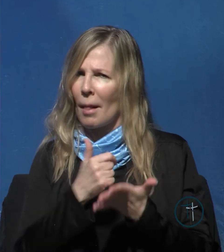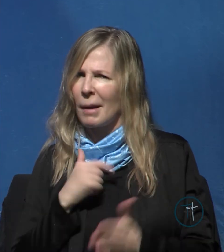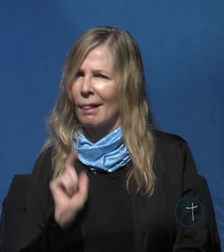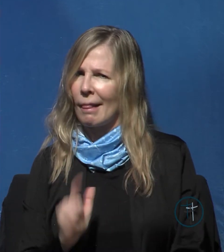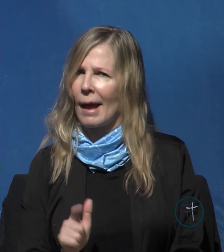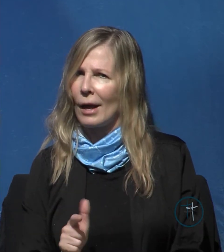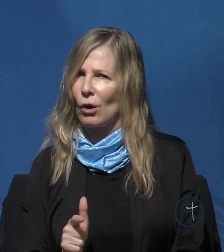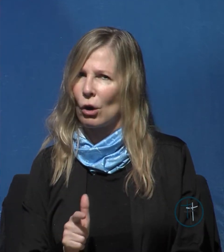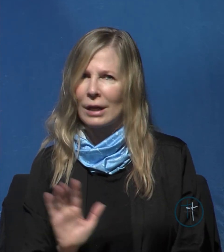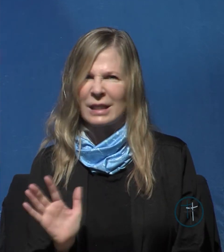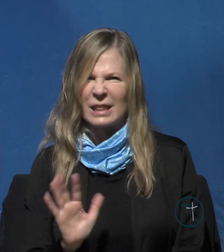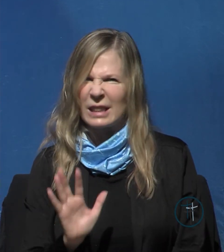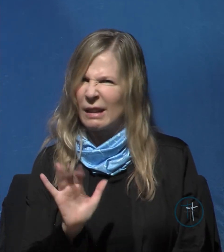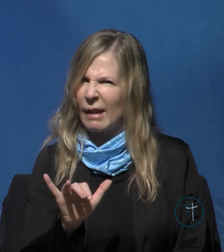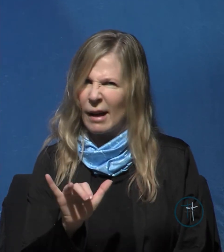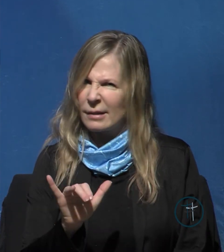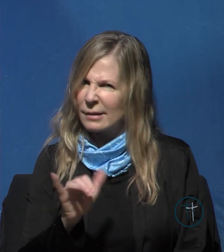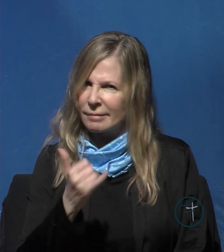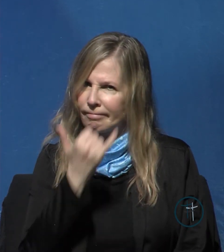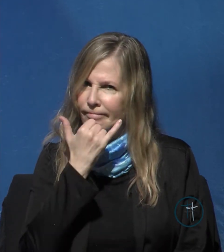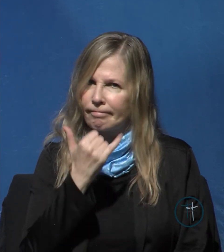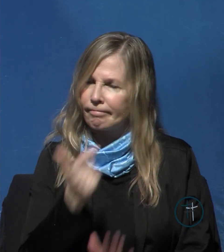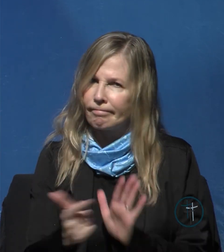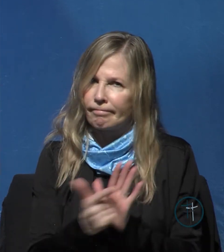always condemned in Scripture.